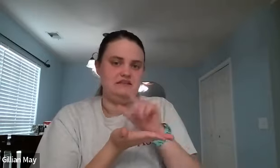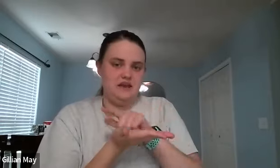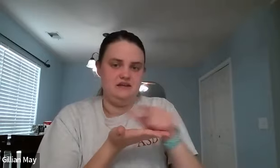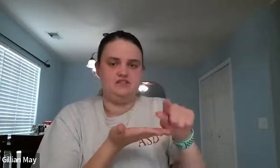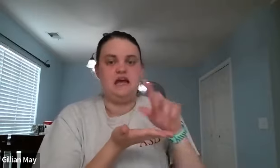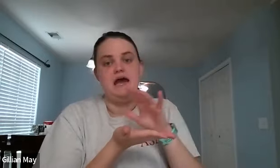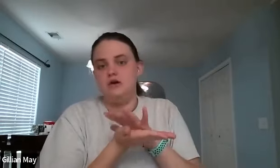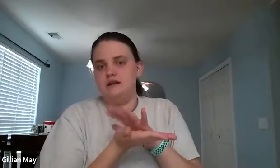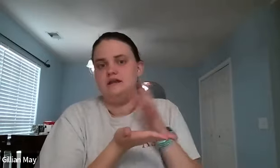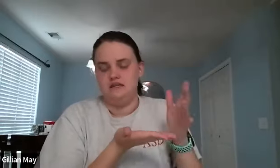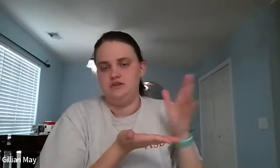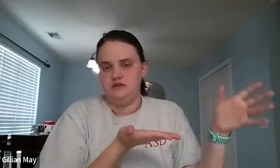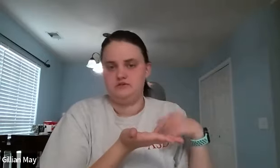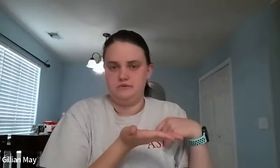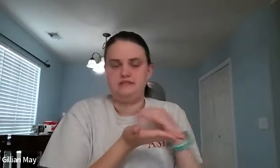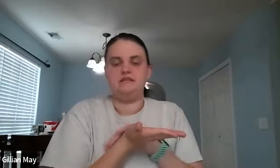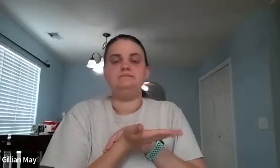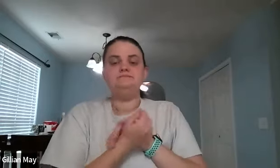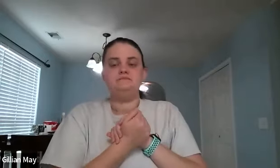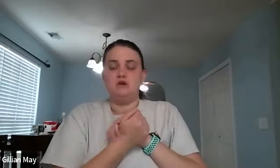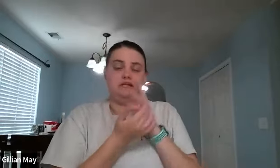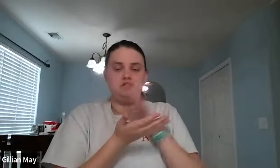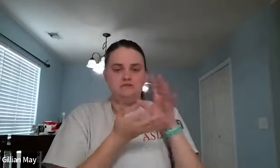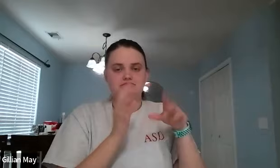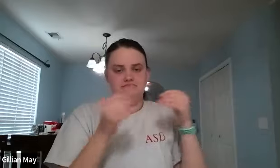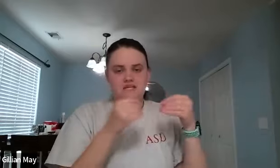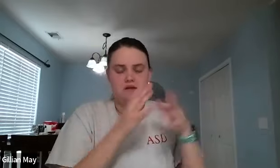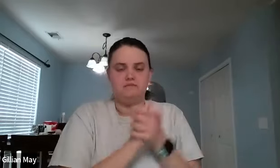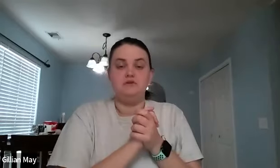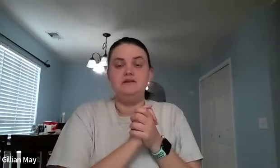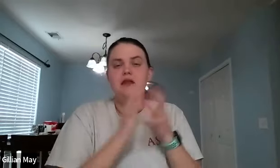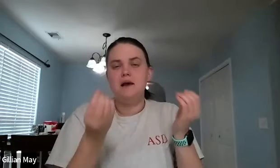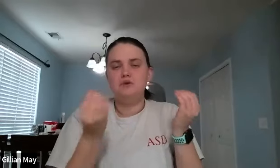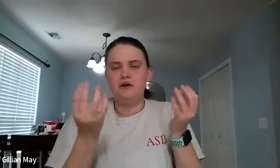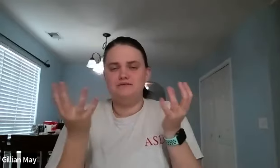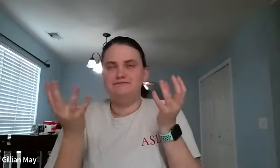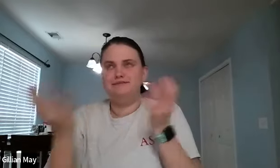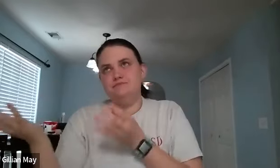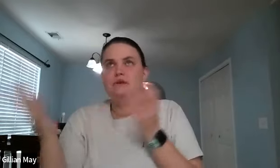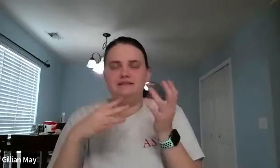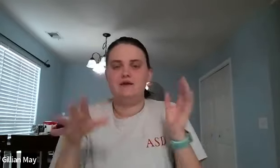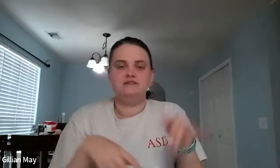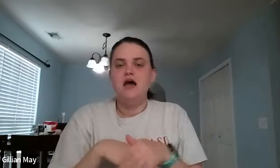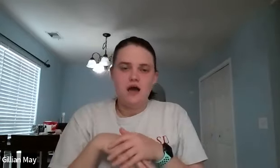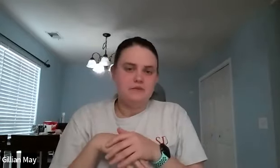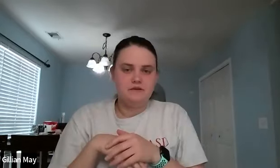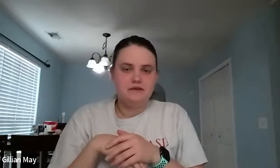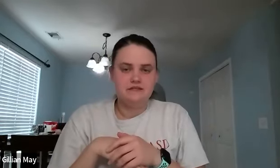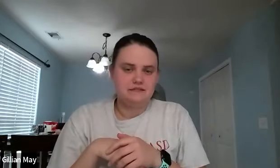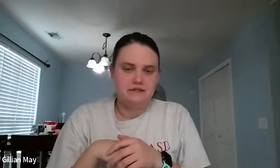kind of just add on and then you get your weeks in it or get your time, your number of weeks, hours. I'm explaining this and not as a